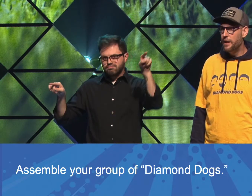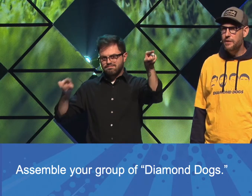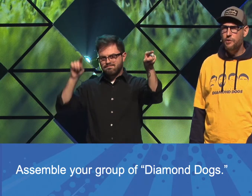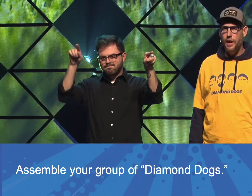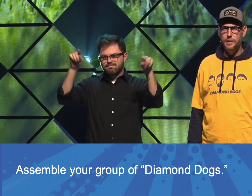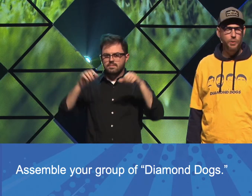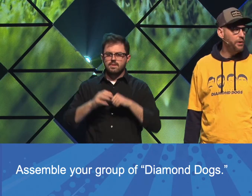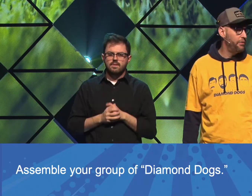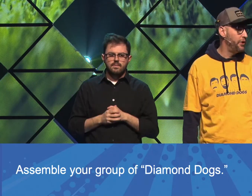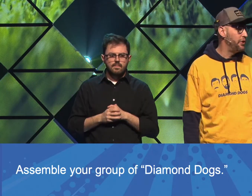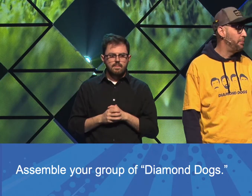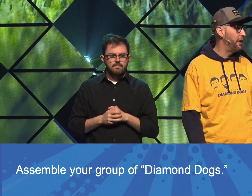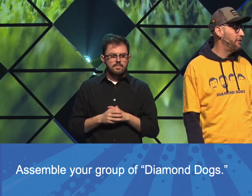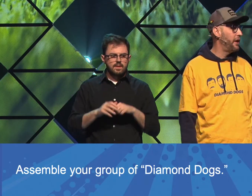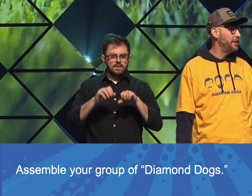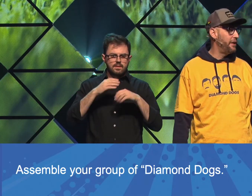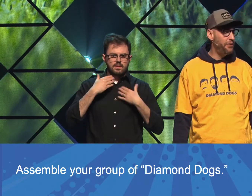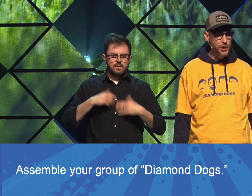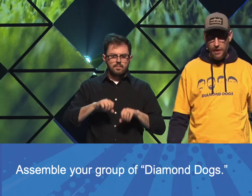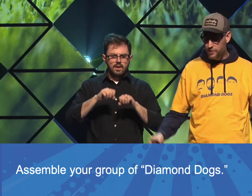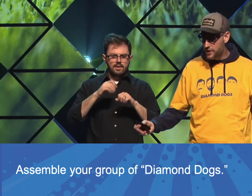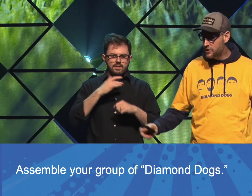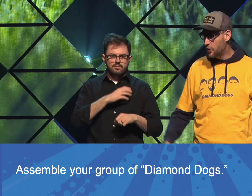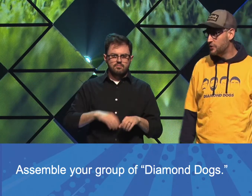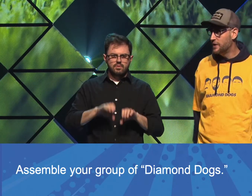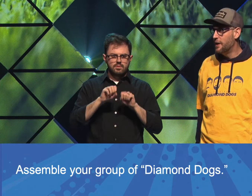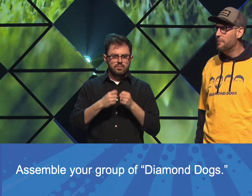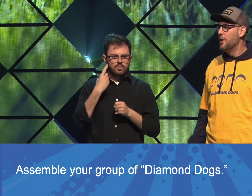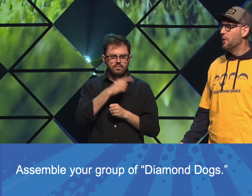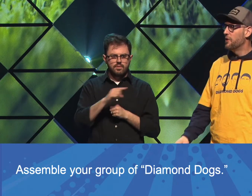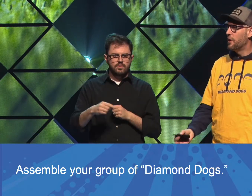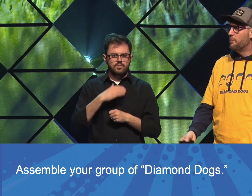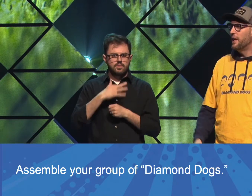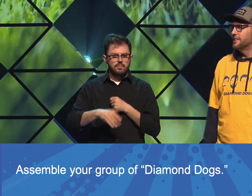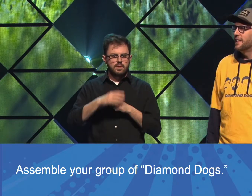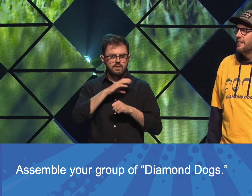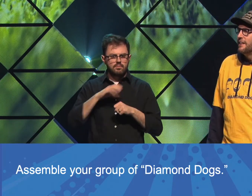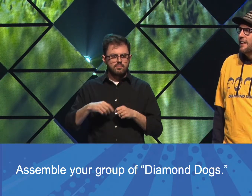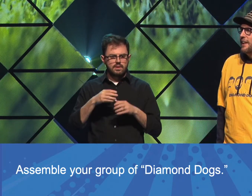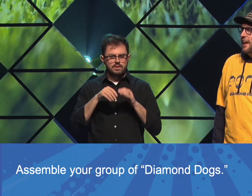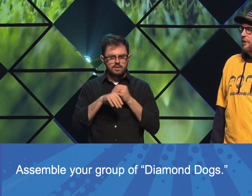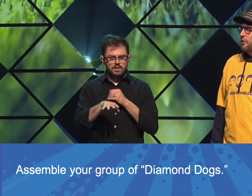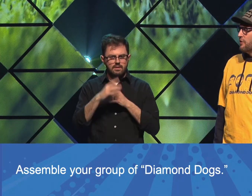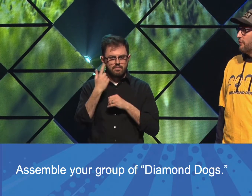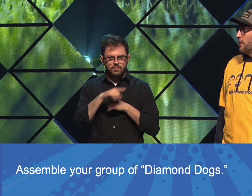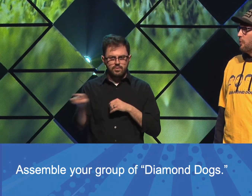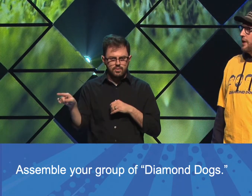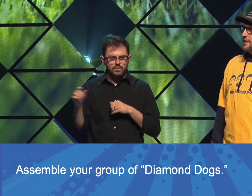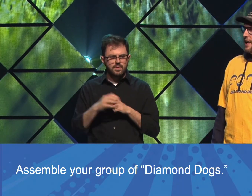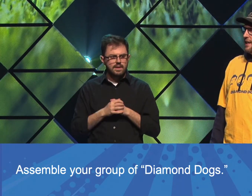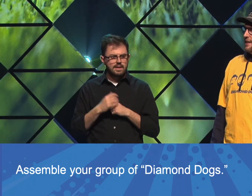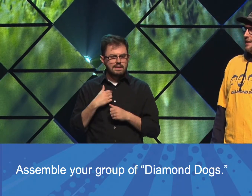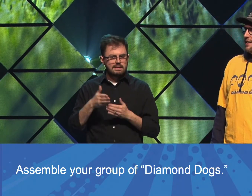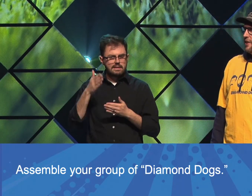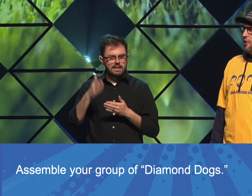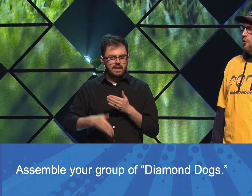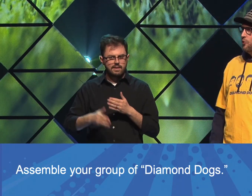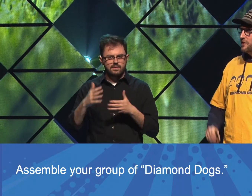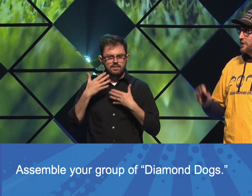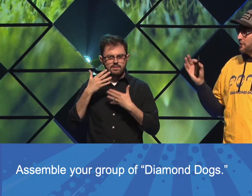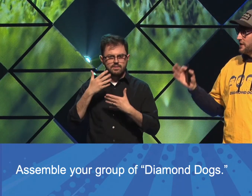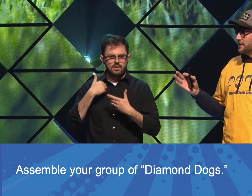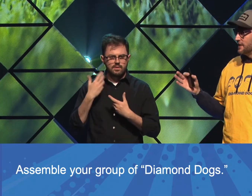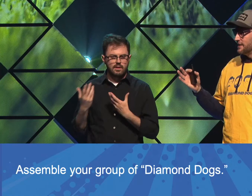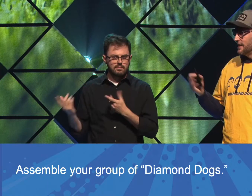The body of Christ broken for you, the blood of Christ shed for you. After these songs, I'll come with our blessing and a really fun way to end our